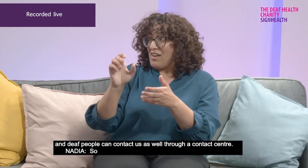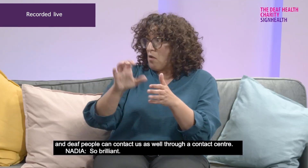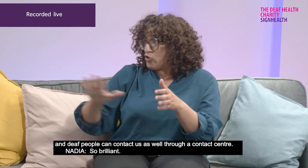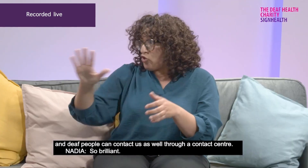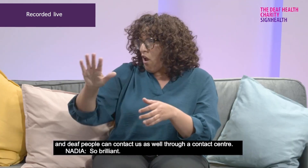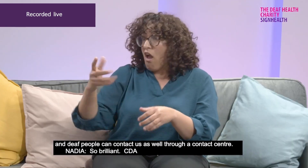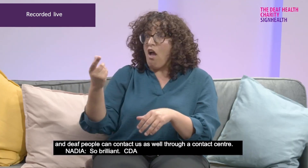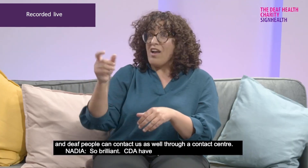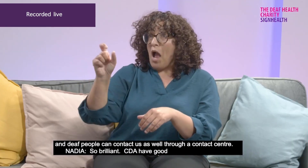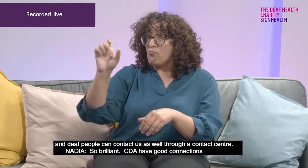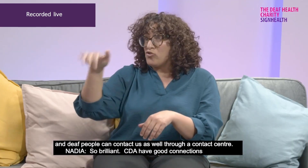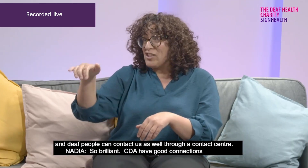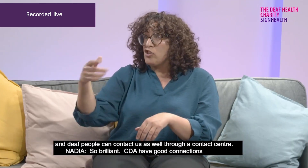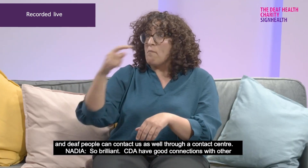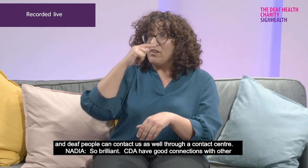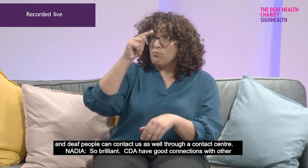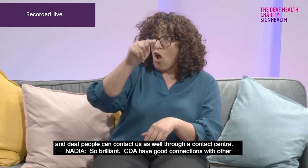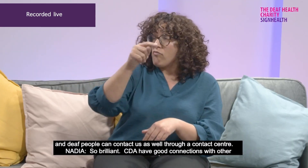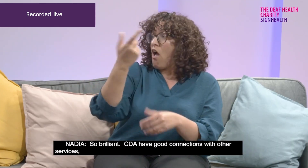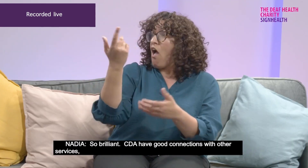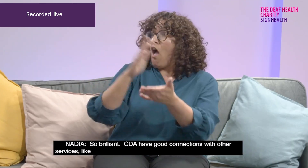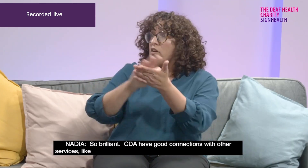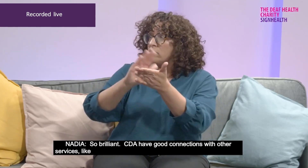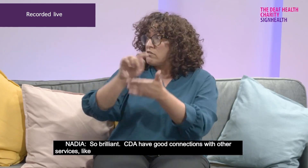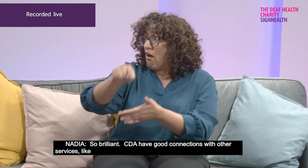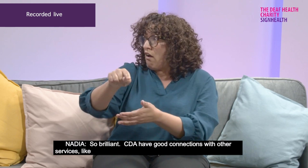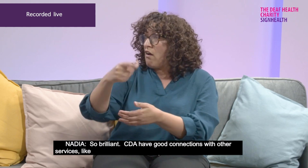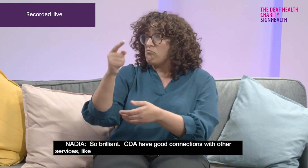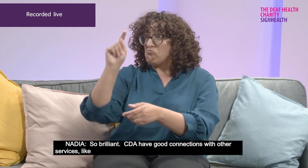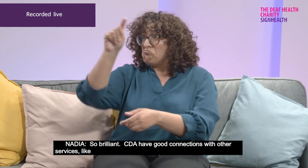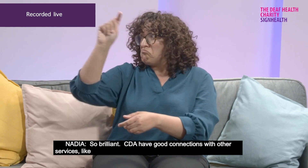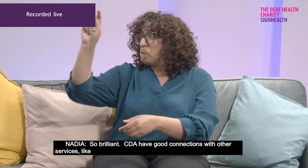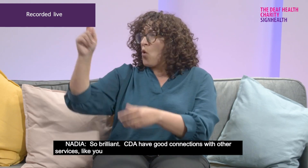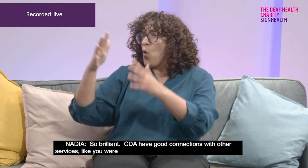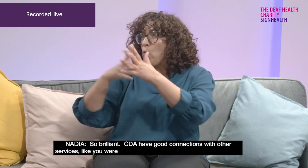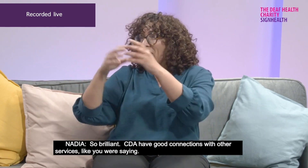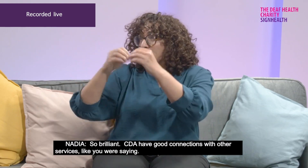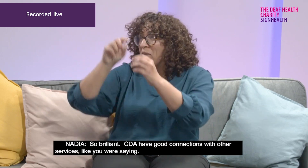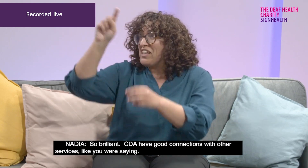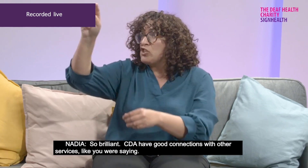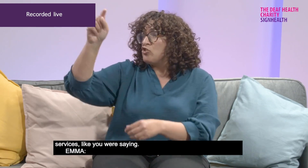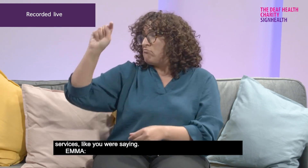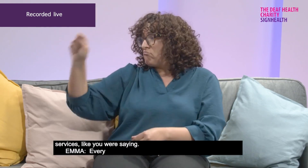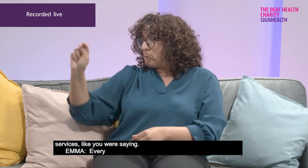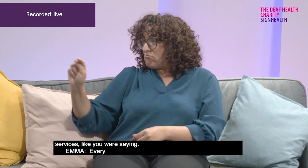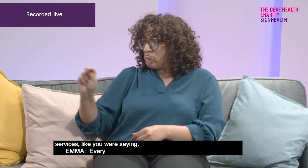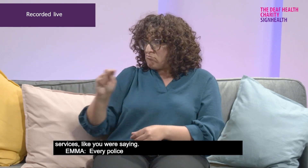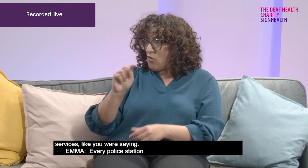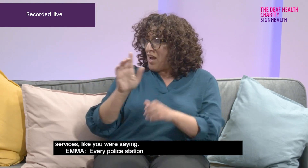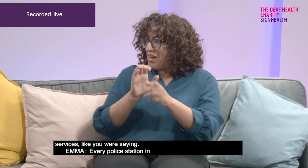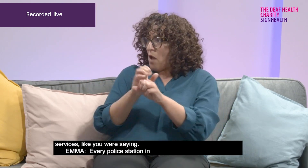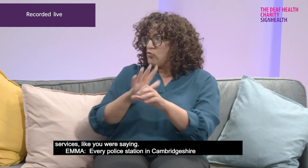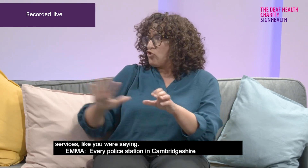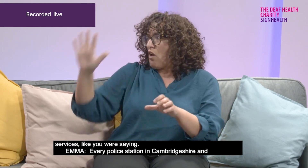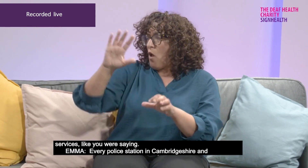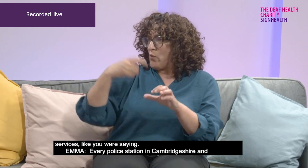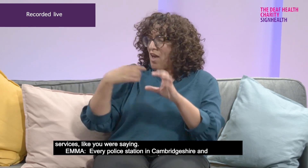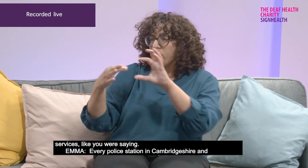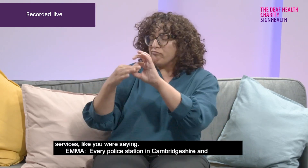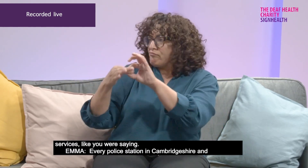So brilliant. So CDA have good connections with other services, like you were saying. Oh, definitely. Like every police station in Cambridgeshire and even Peterborough